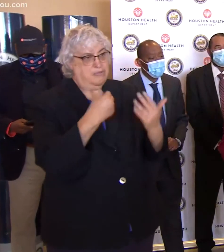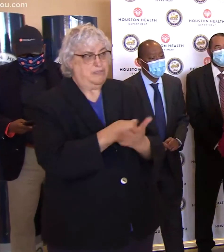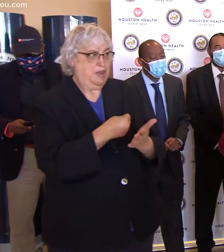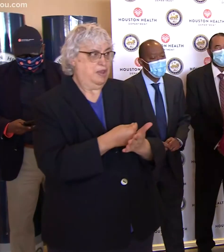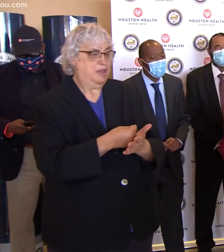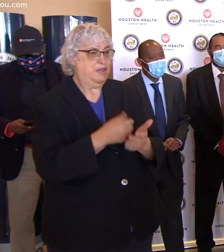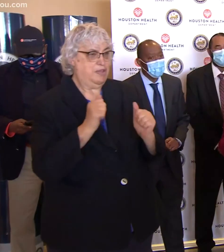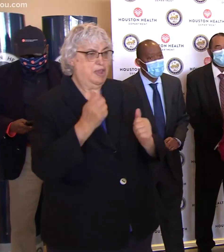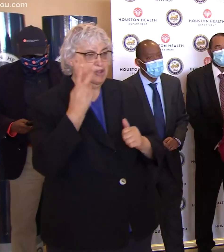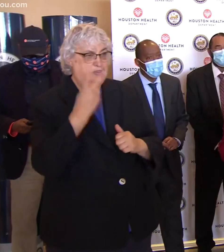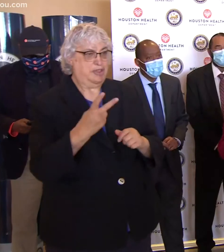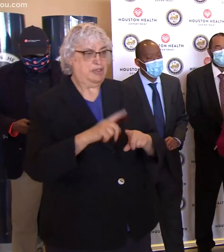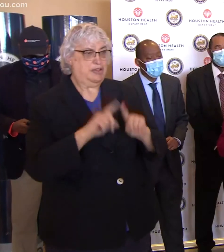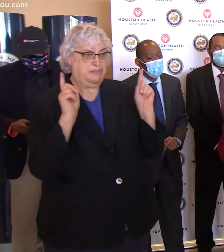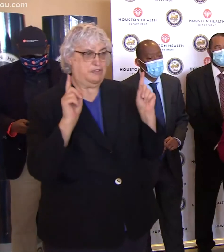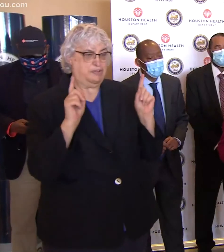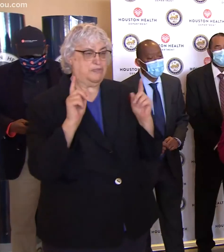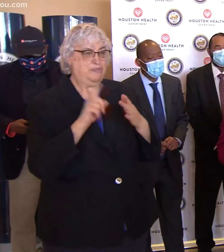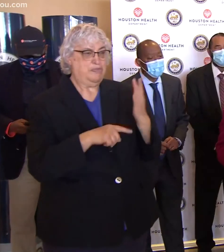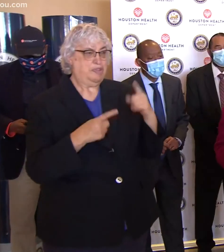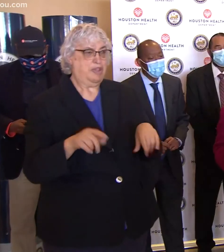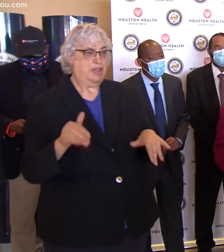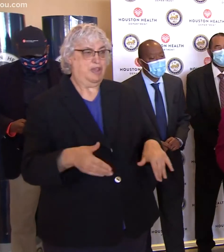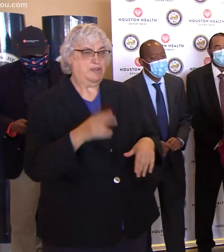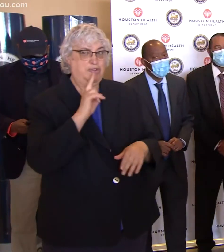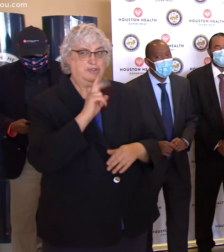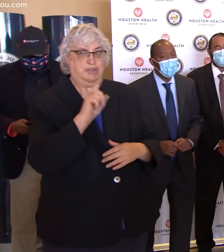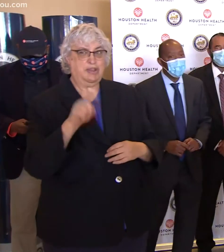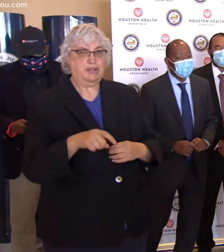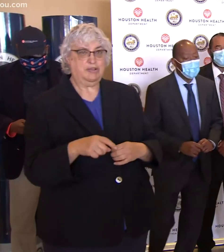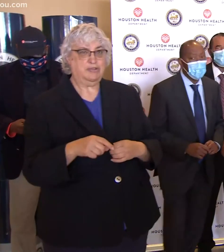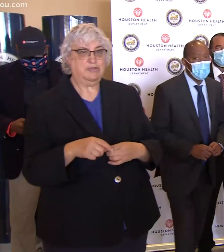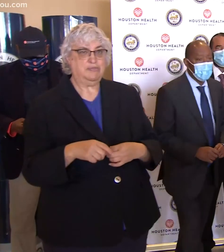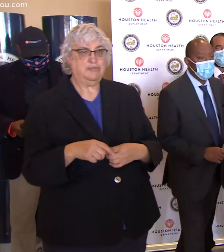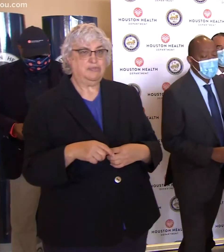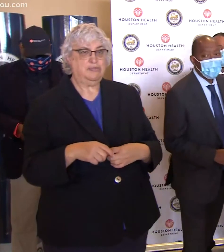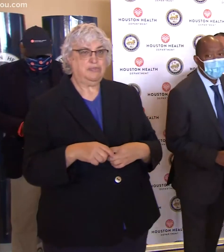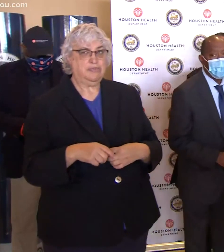possible. You can see the difference in what is going on here in Houston, Texas.